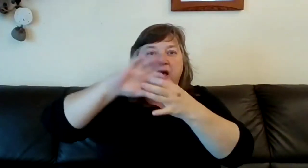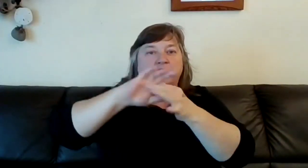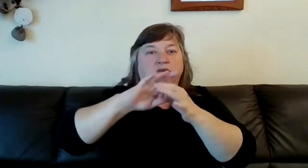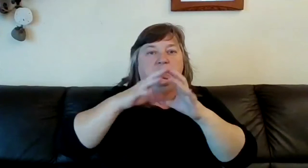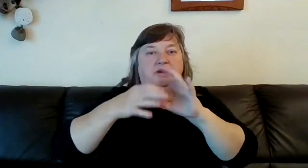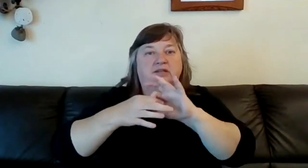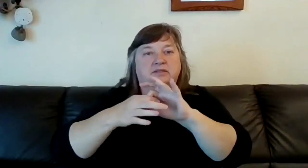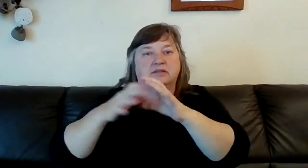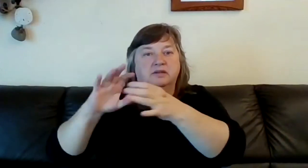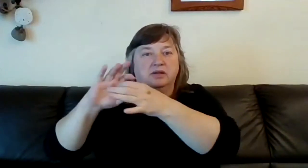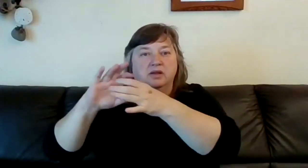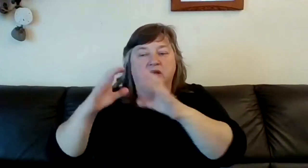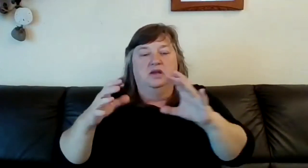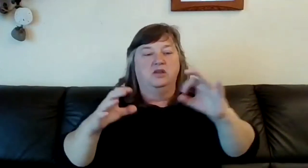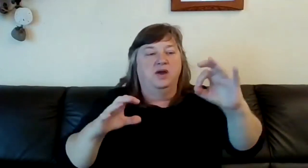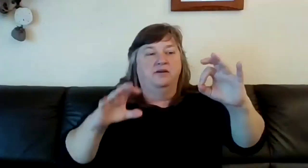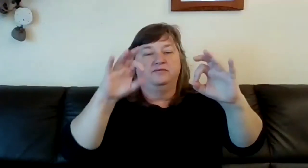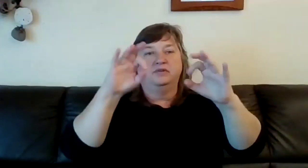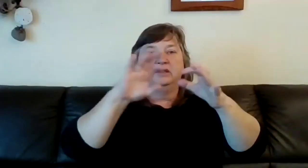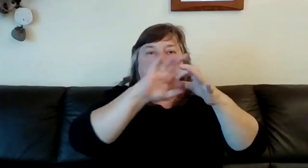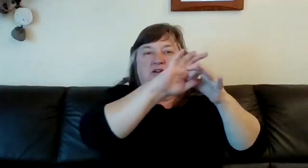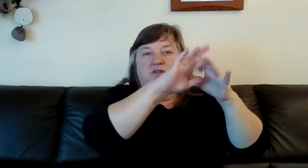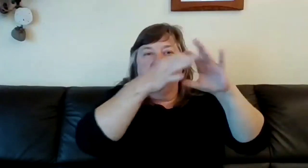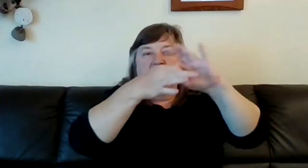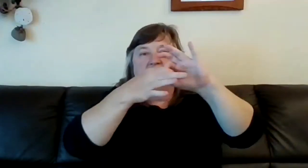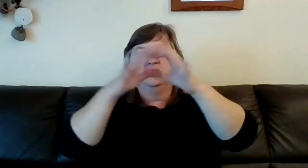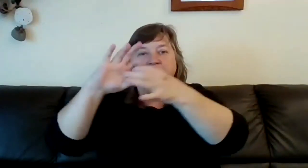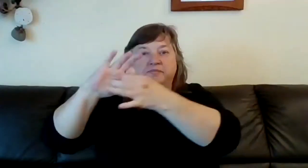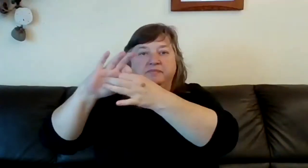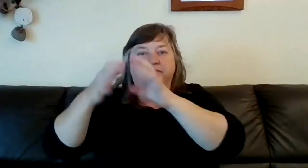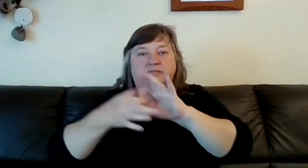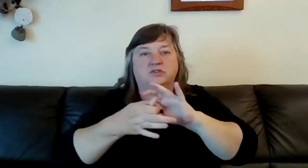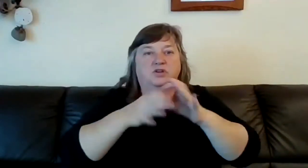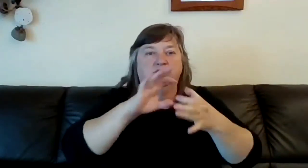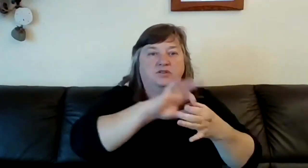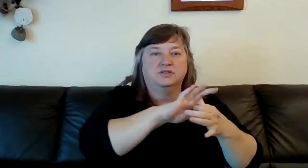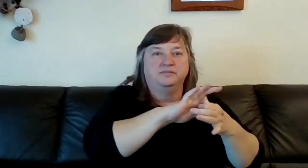And Olympics, you have, you know, the linking circles.